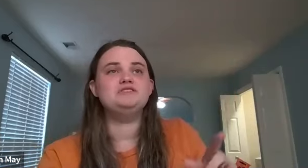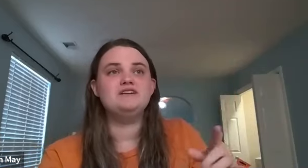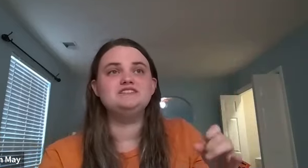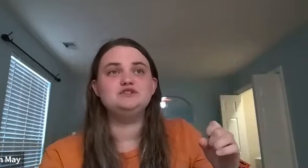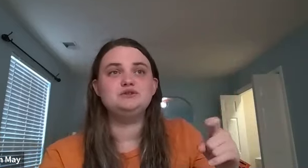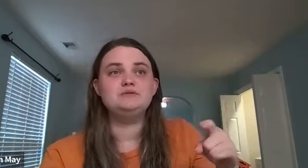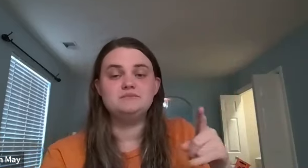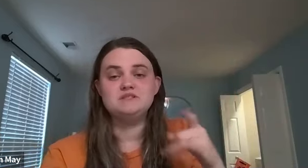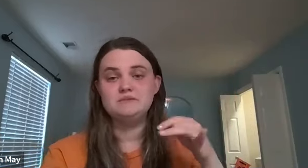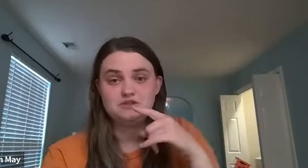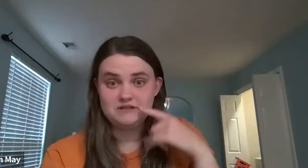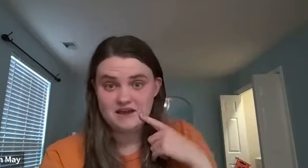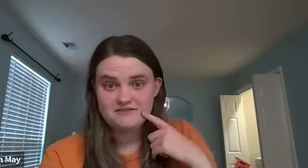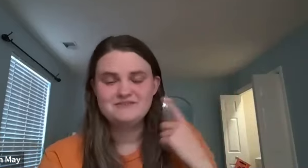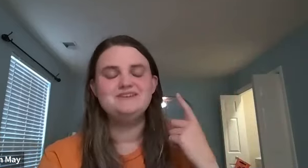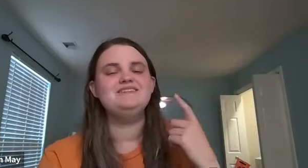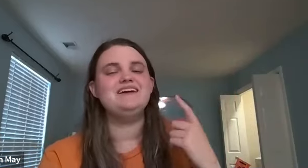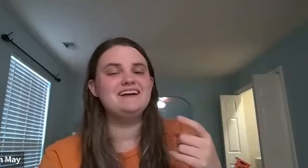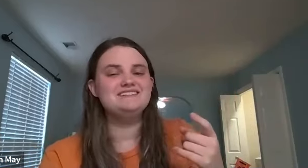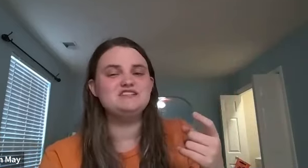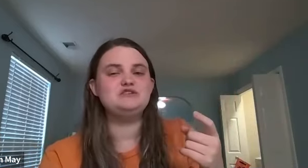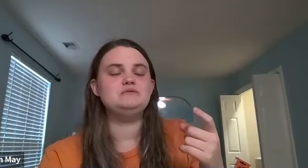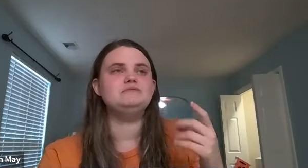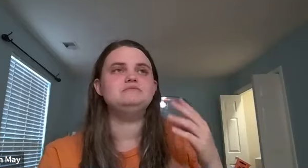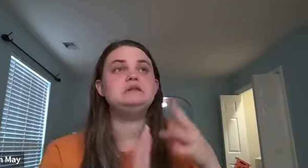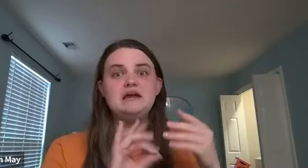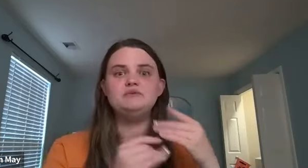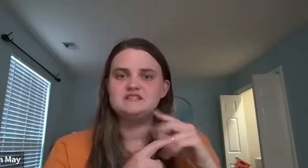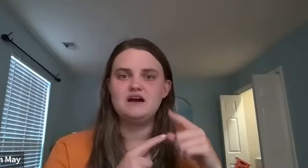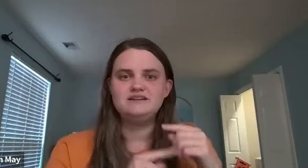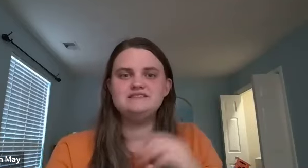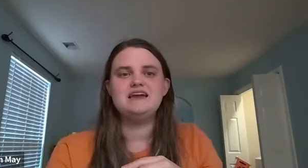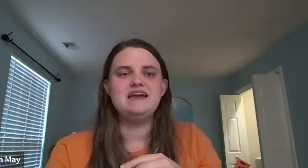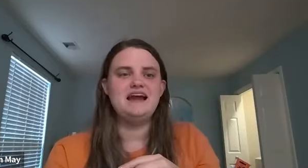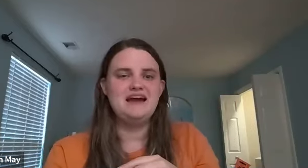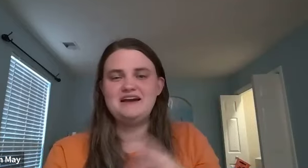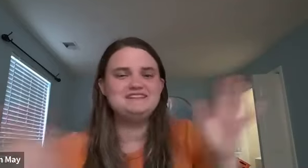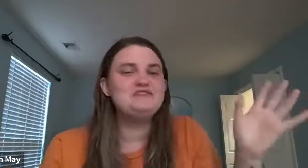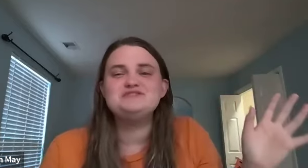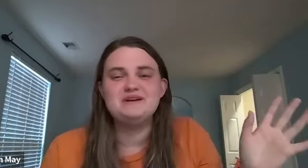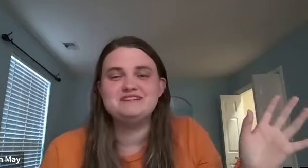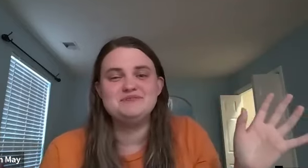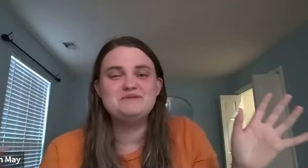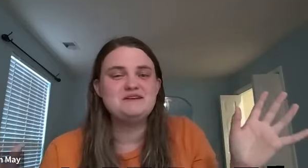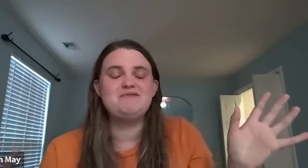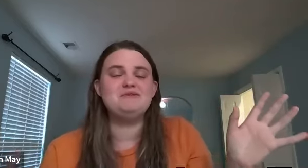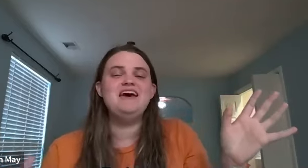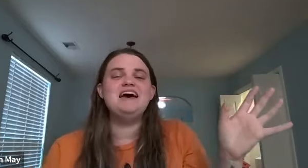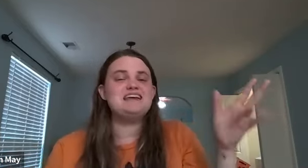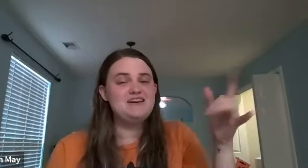talking to some kids who are deaf, they like to play with signs. And I tell this story every time. It's one of my favorite ones. Is I had